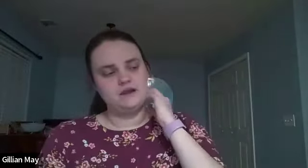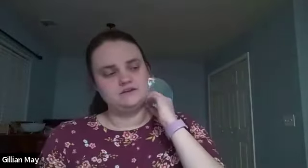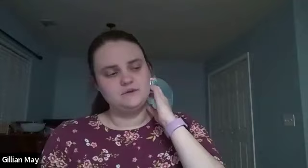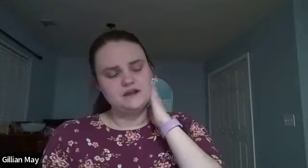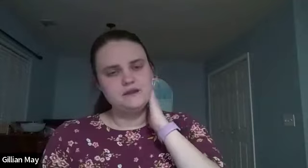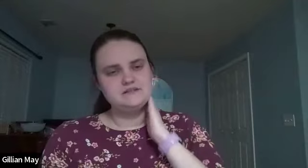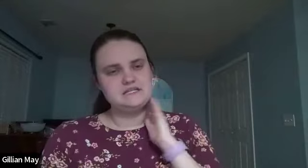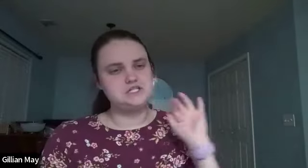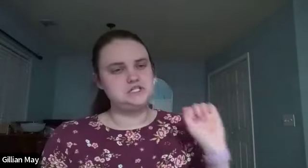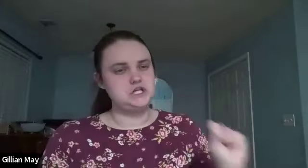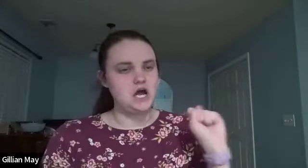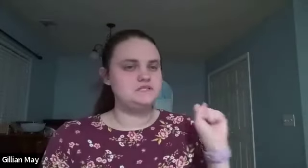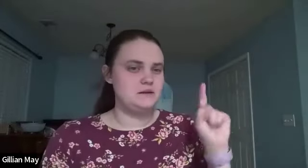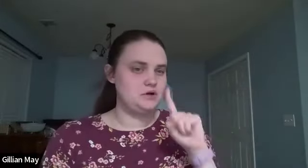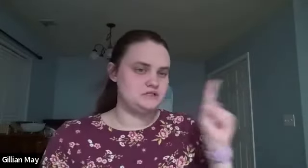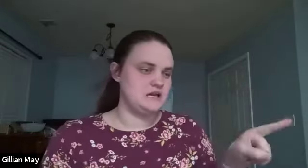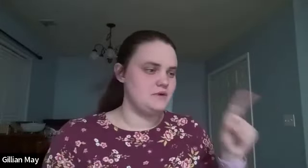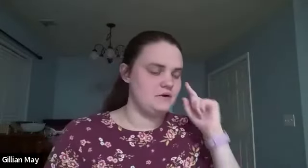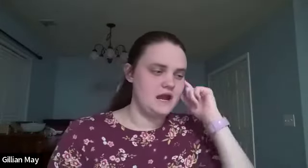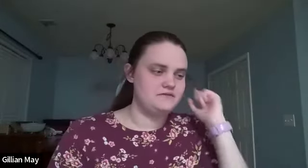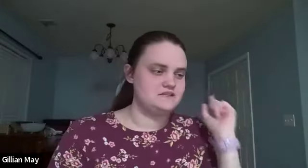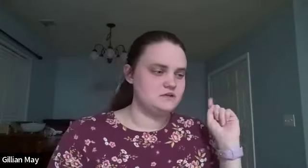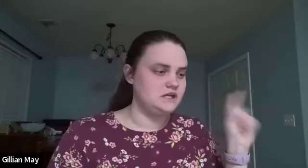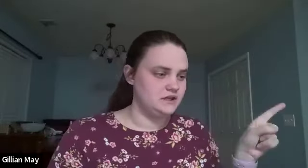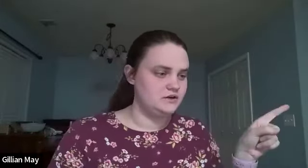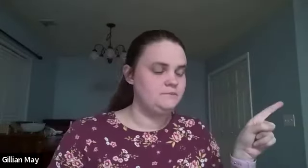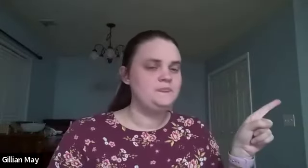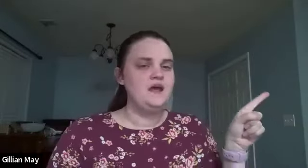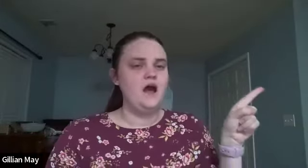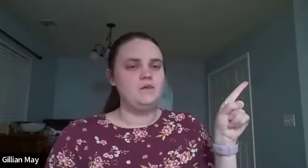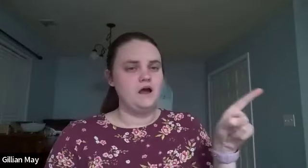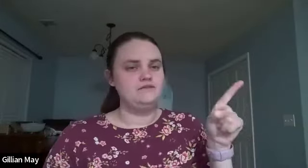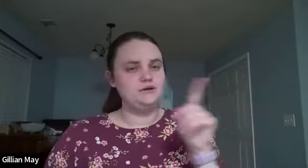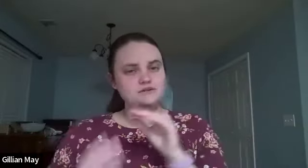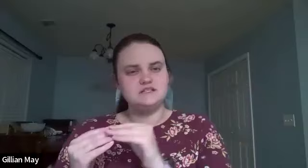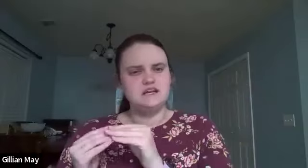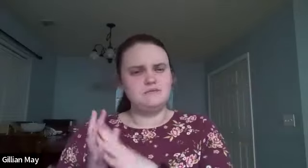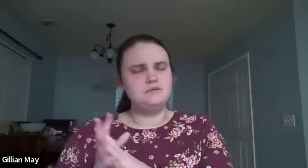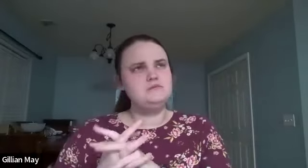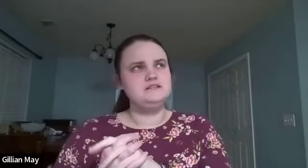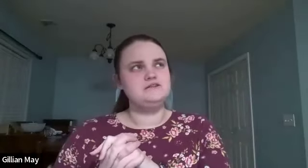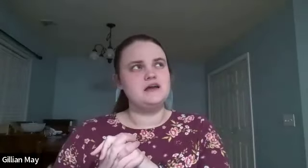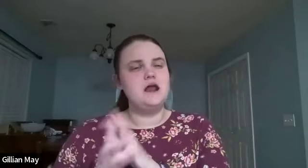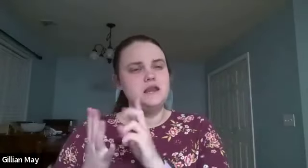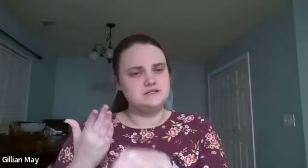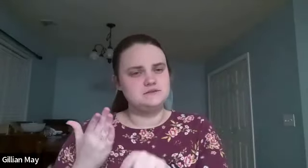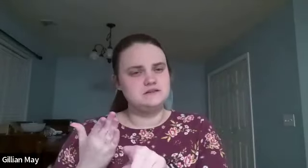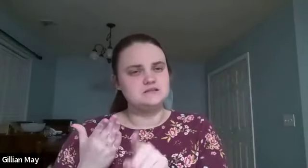Okay, so I know we haven't done jobs yet per se, but I want to add this one here. A lot of what you'll see, and I will probably do that not next week's class, but the